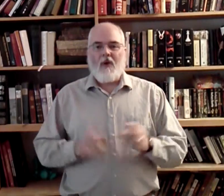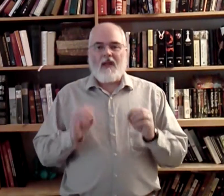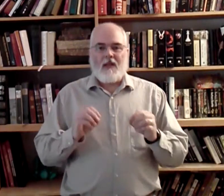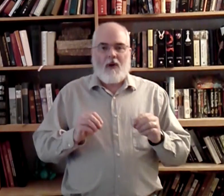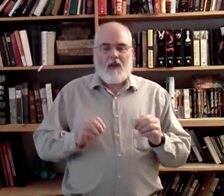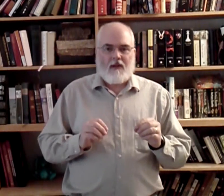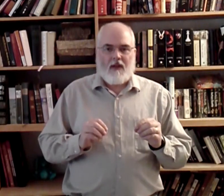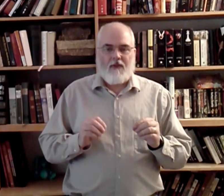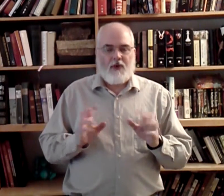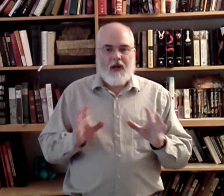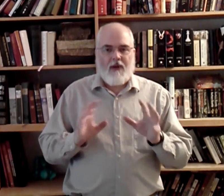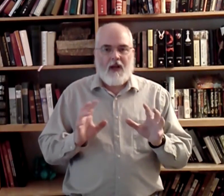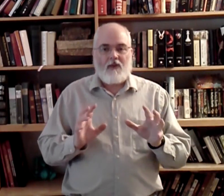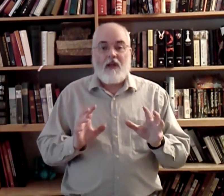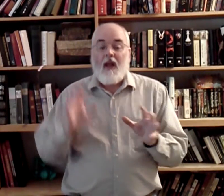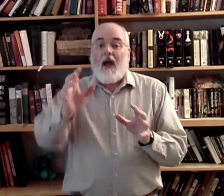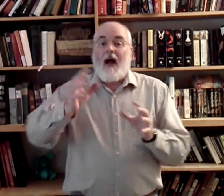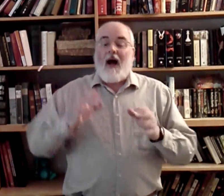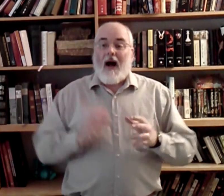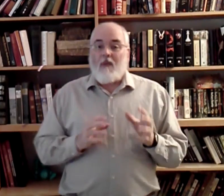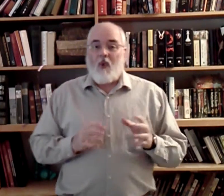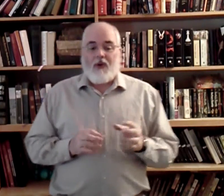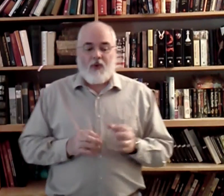Okay, in this part of the training videos, I am going to